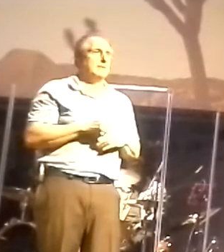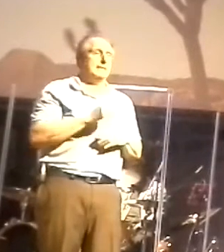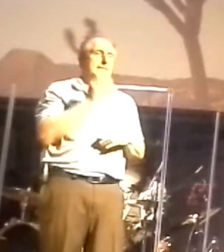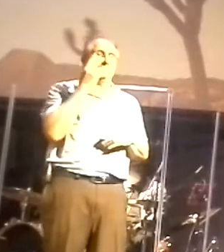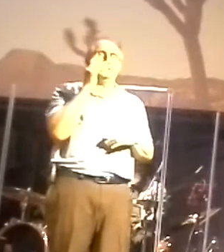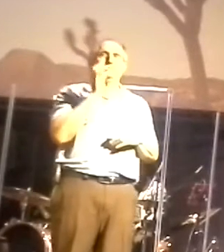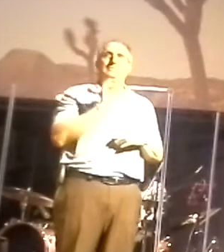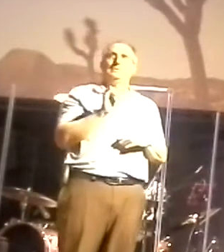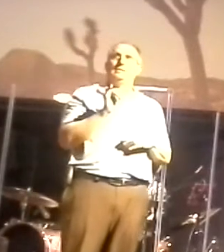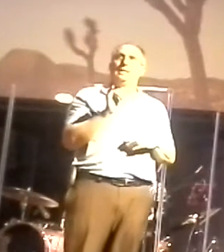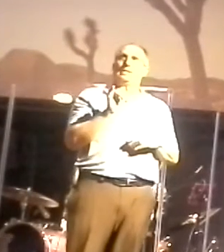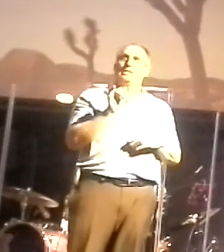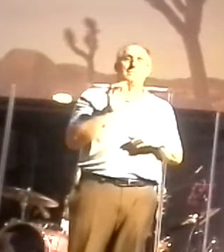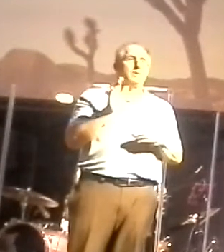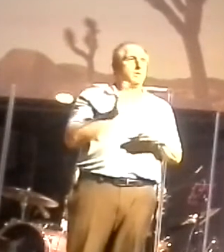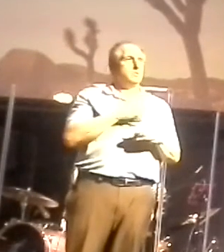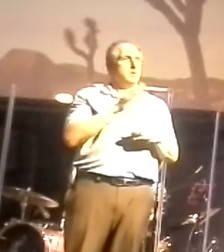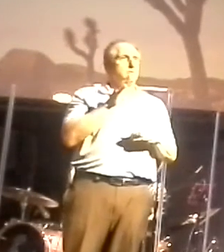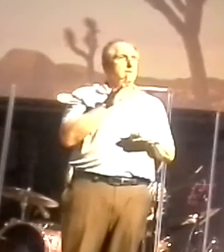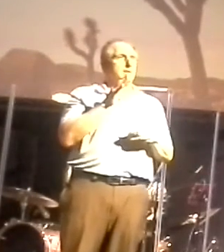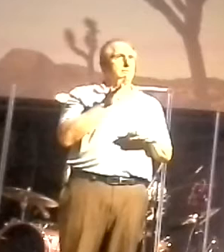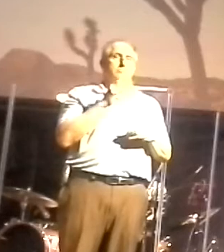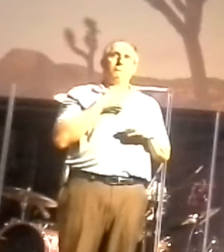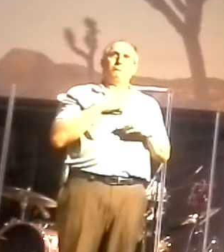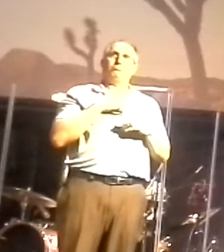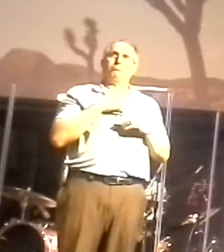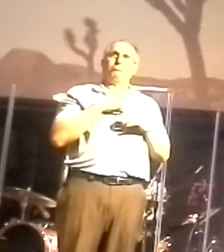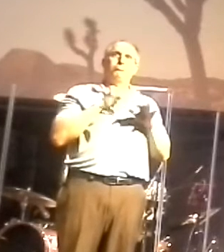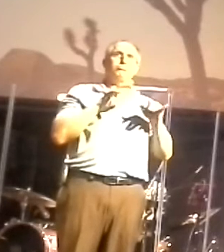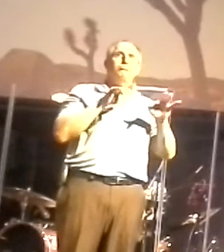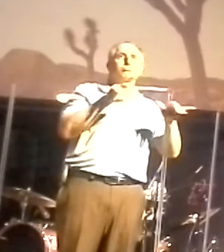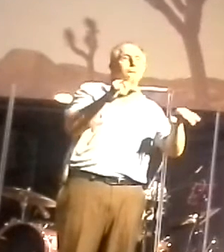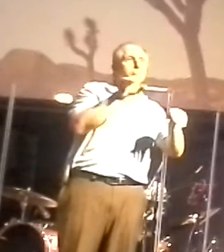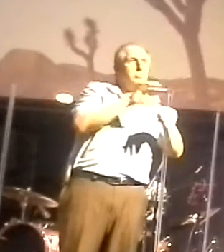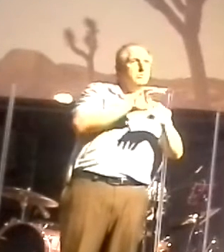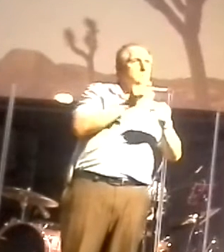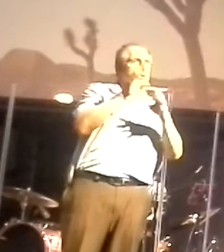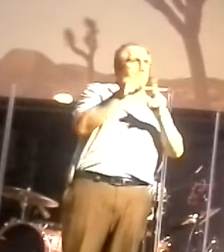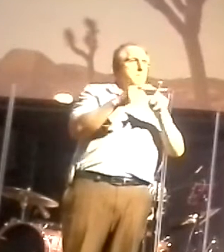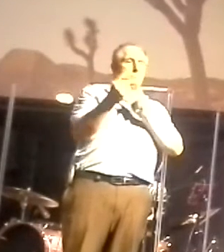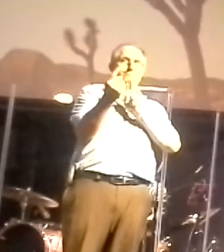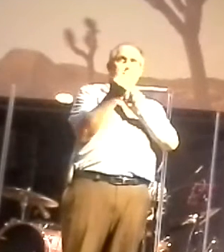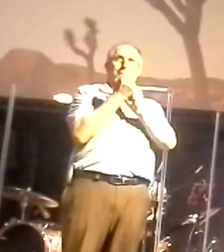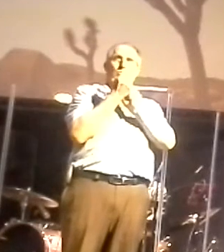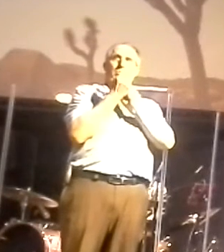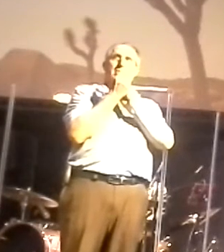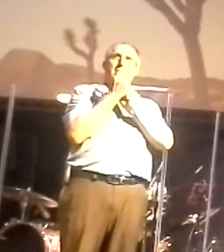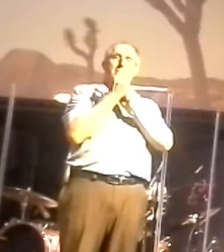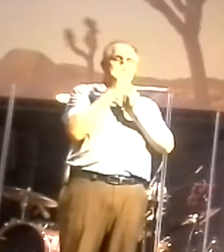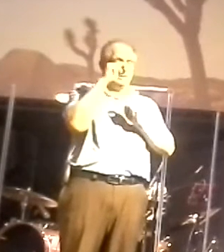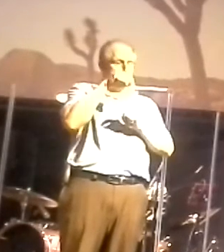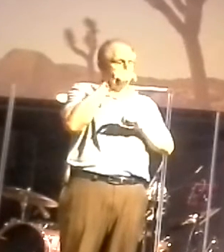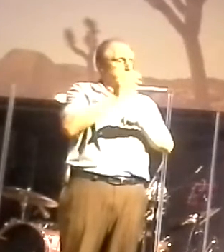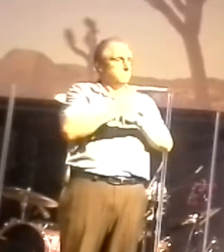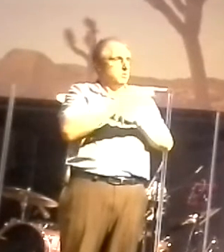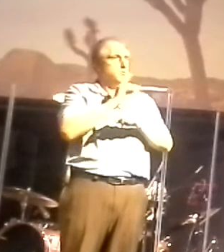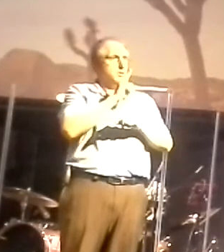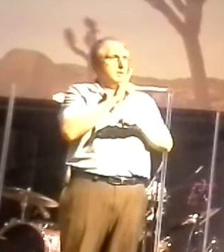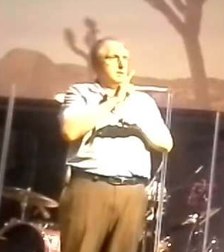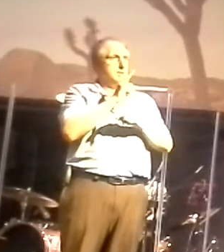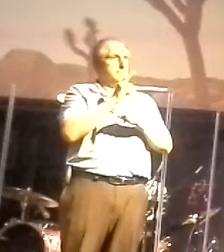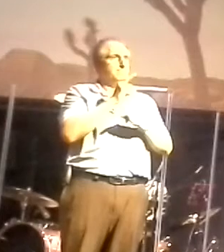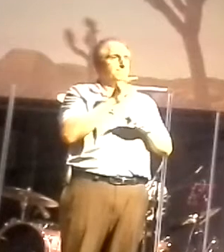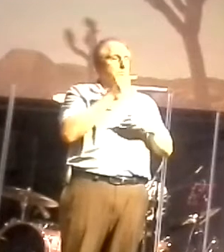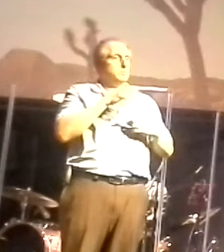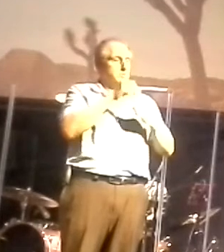seems like it's just been a song that's just been going out to our whole church. I've had so many people come up and say how this song has really become an anthem to